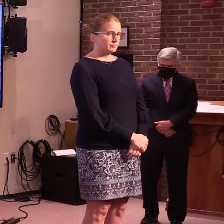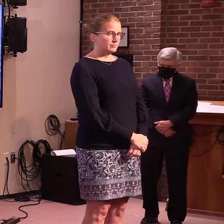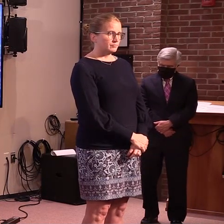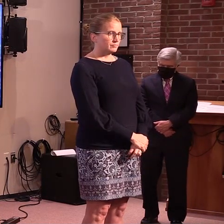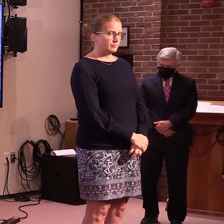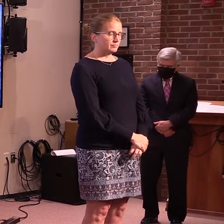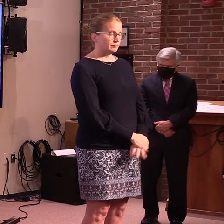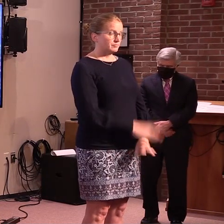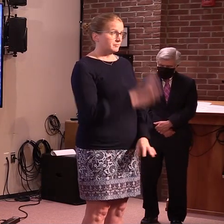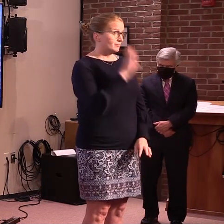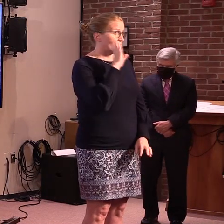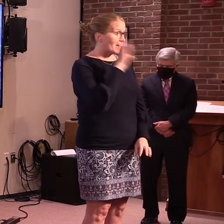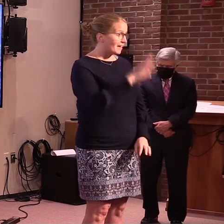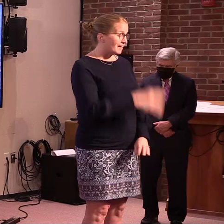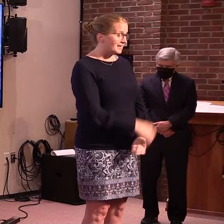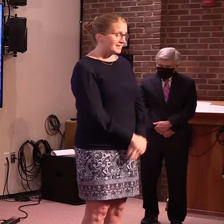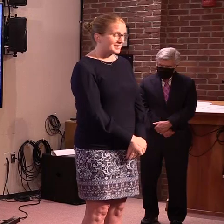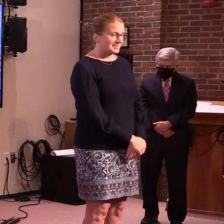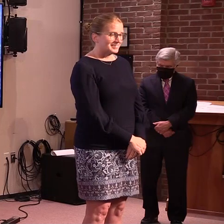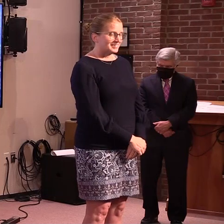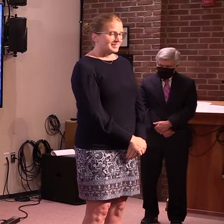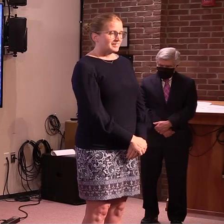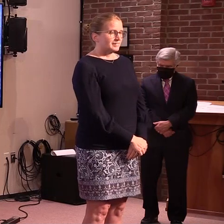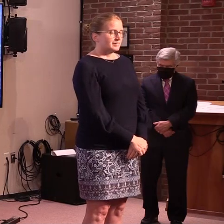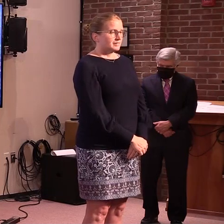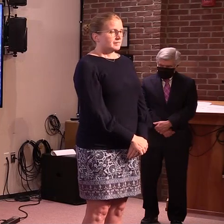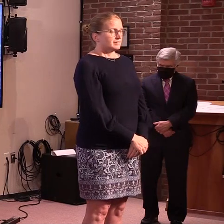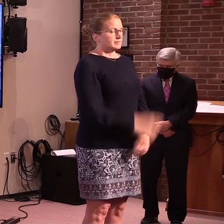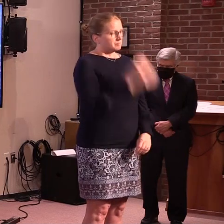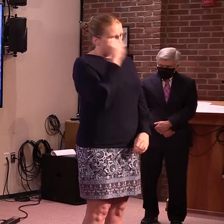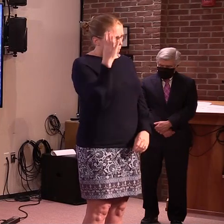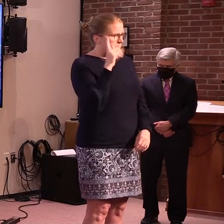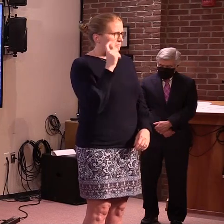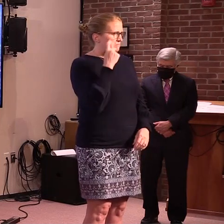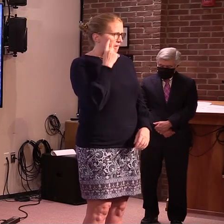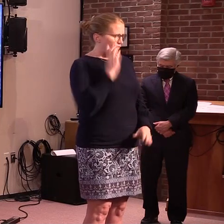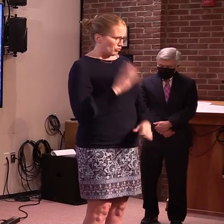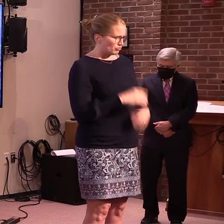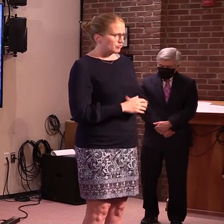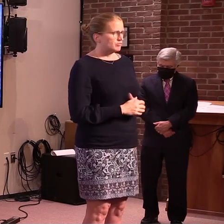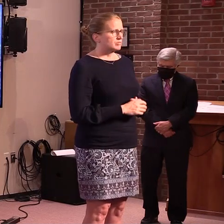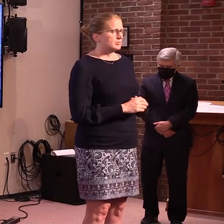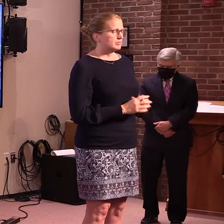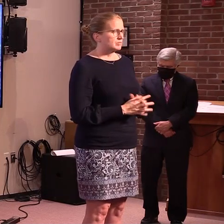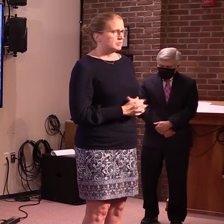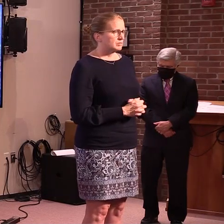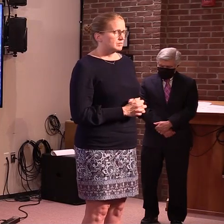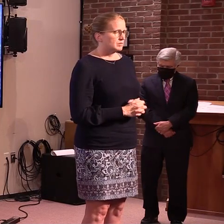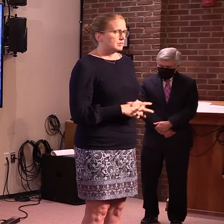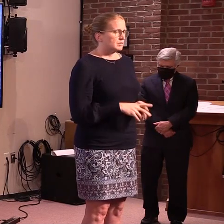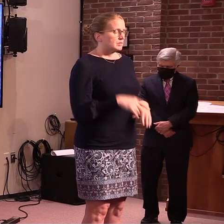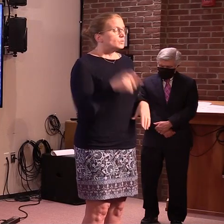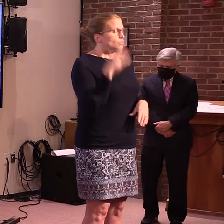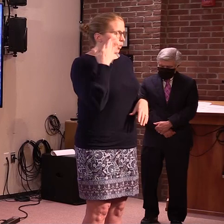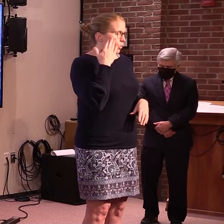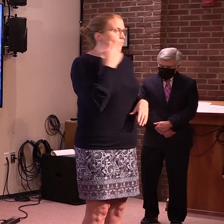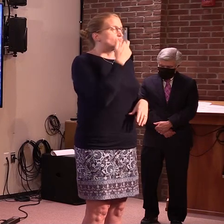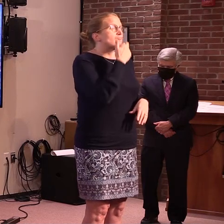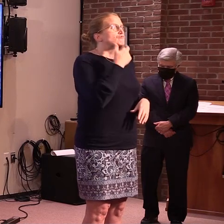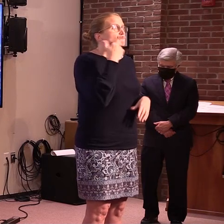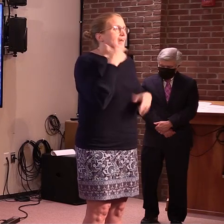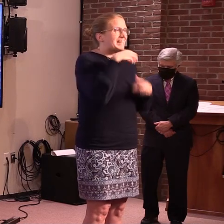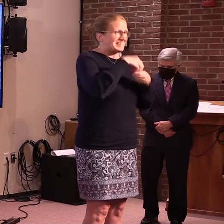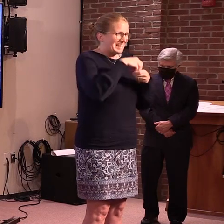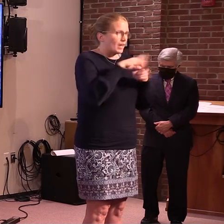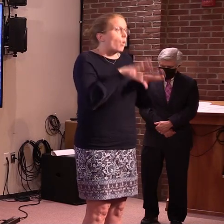Hi, Governor, there are restaurant workers, as you know, indoor dining opened this week for